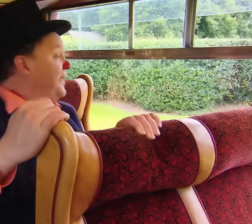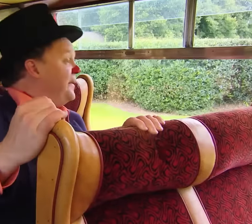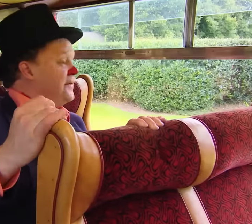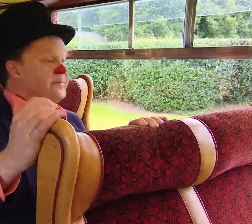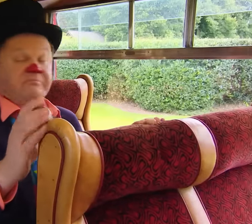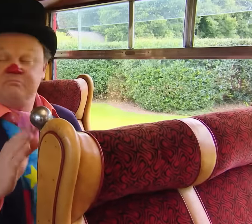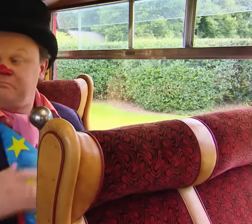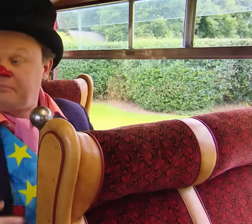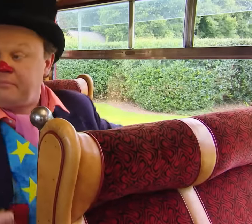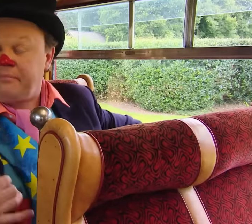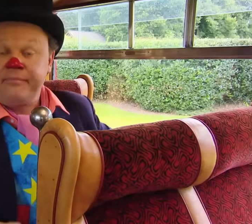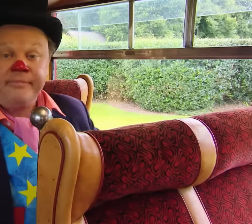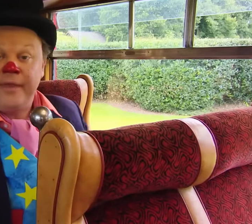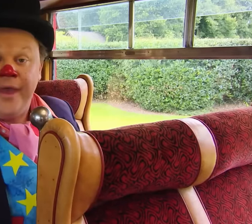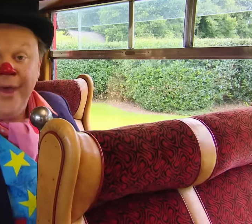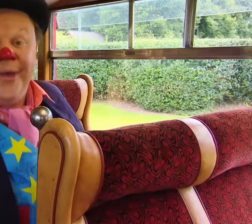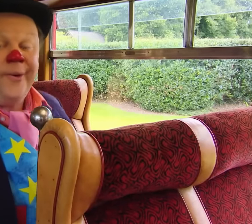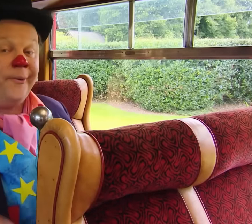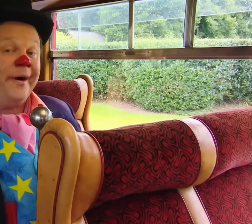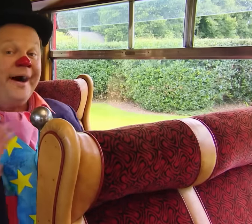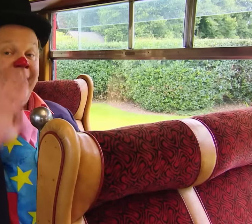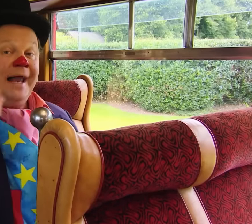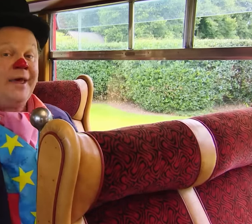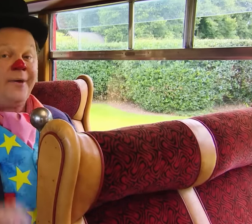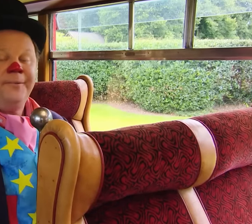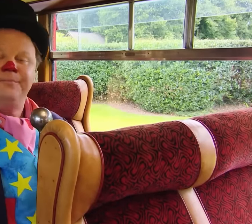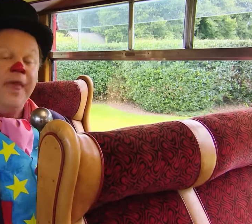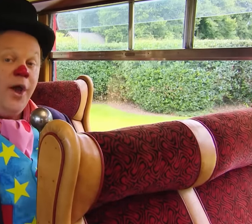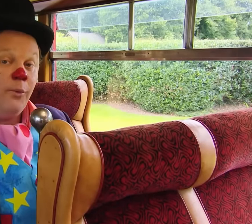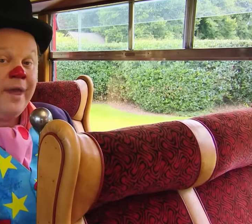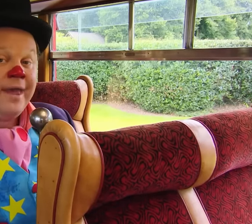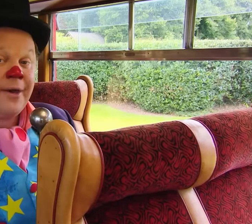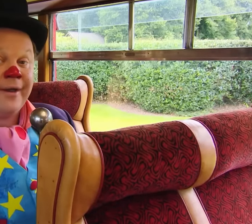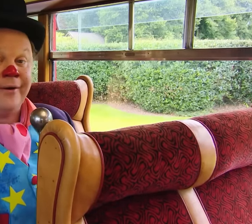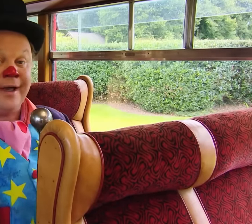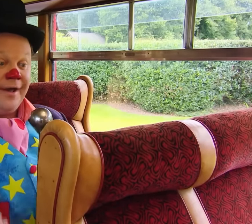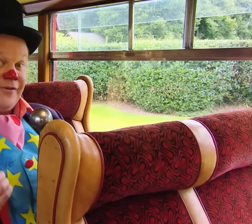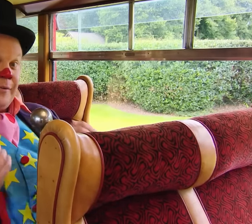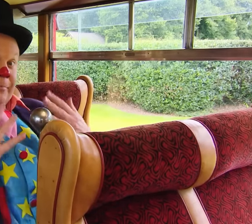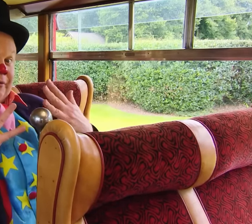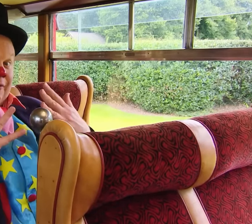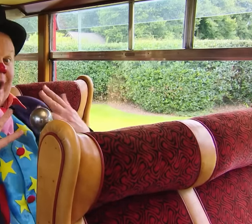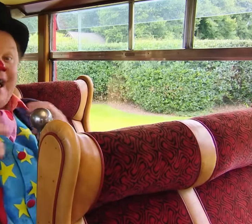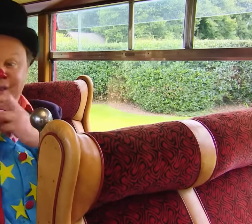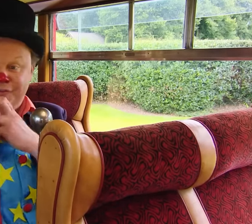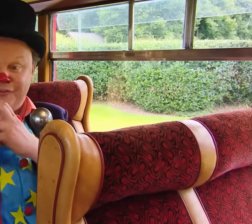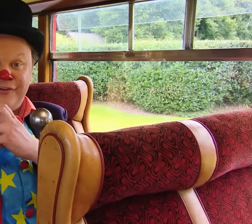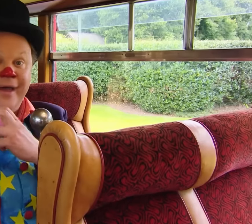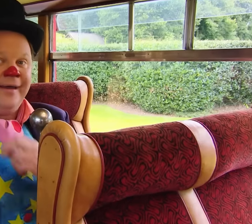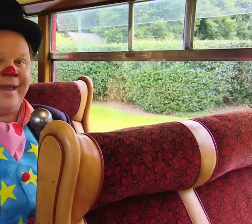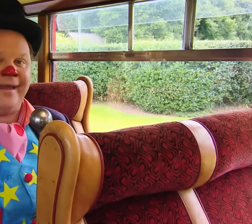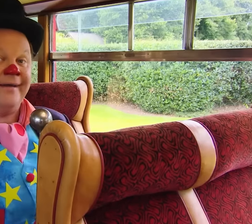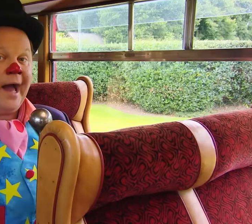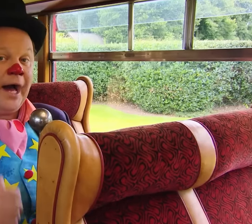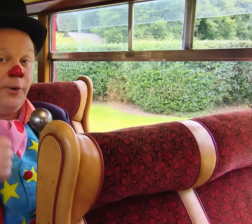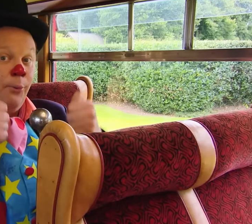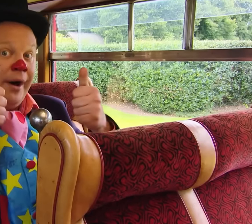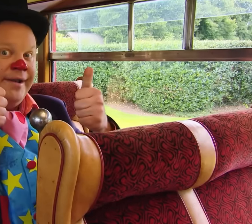Hello, Lord Tumble. Oh, hello. We're going on a surprise journey. How